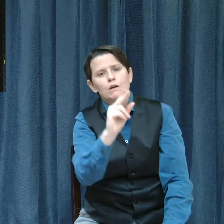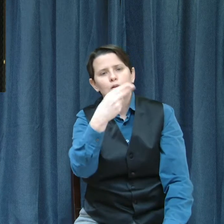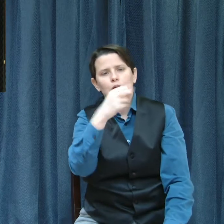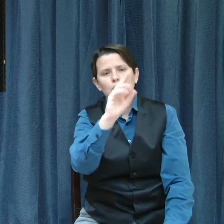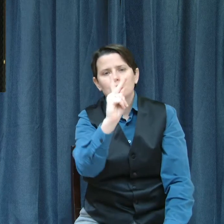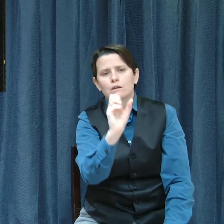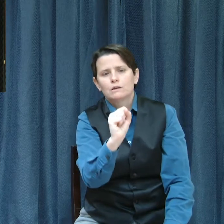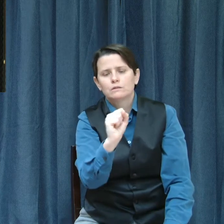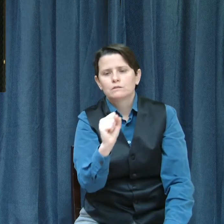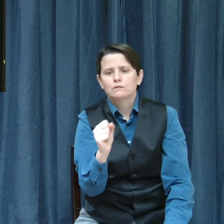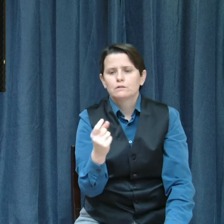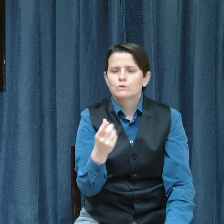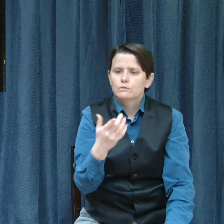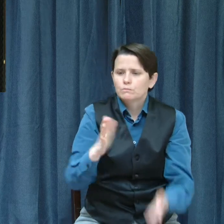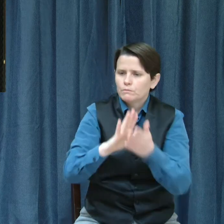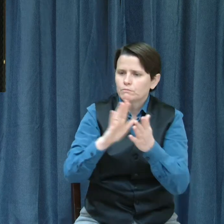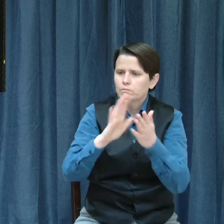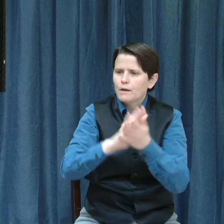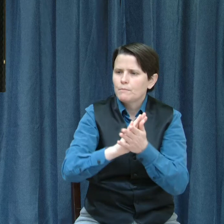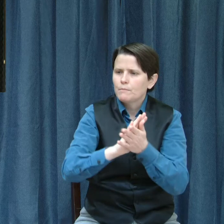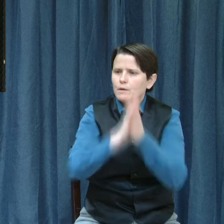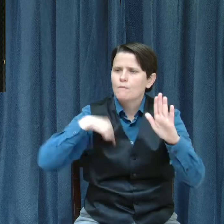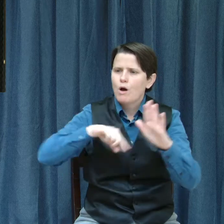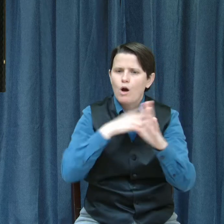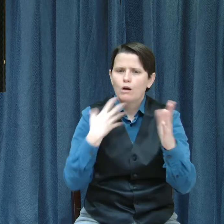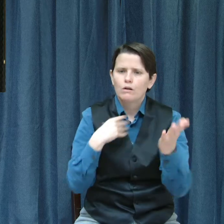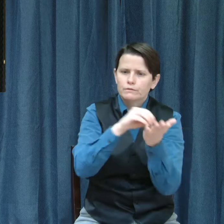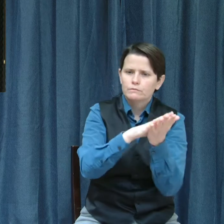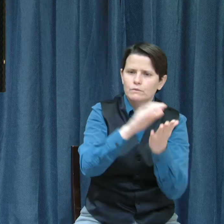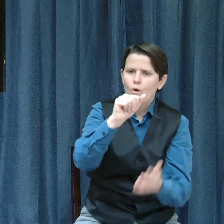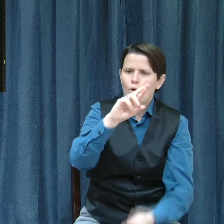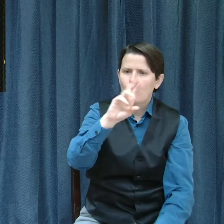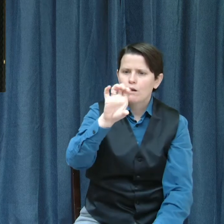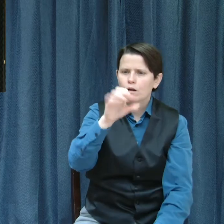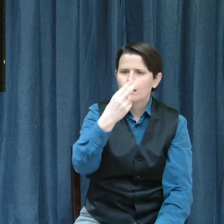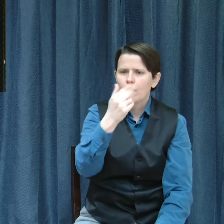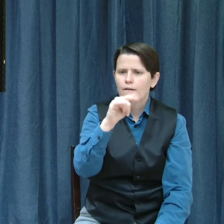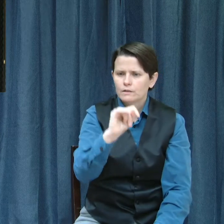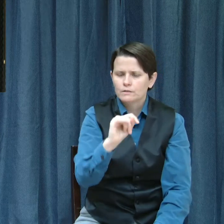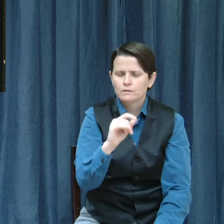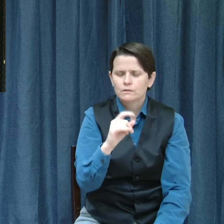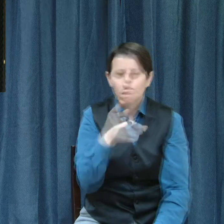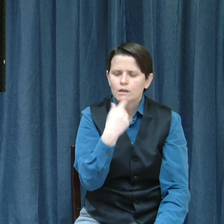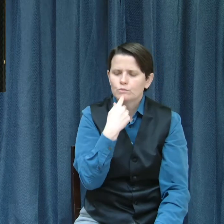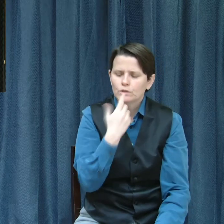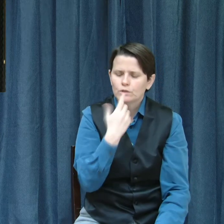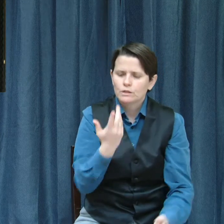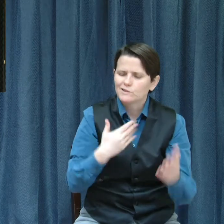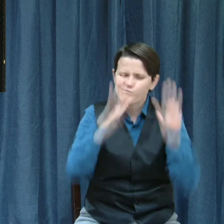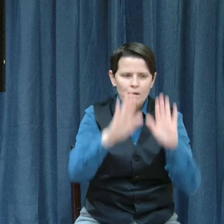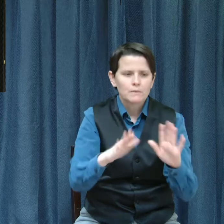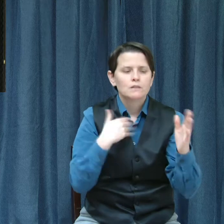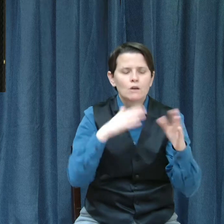our archivist, if you will, of Unity. He's going to do Black History in Unity, and he's got some really fabulous pieces. That'll be on Zoom, so you have to